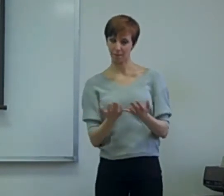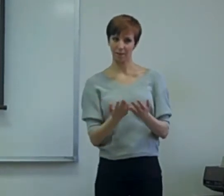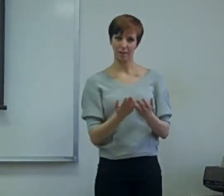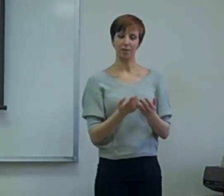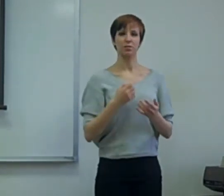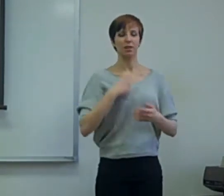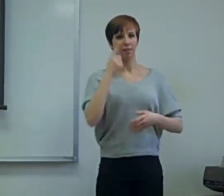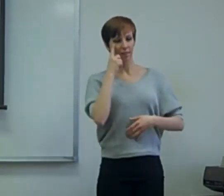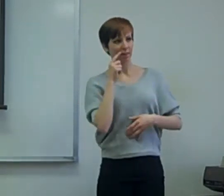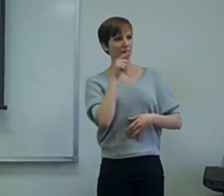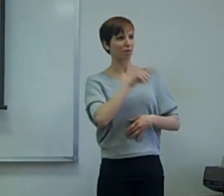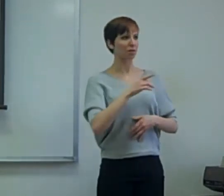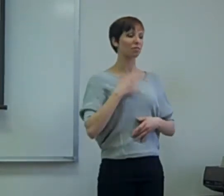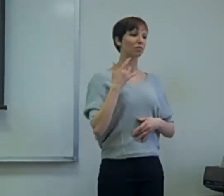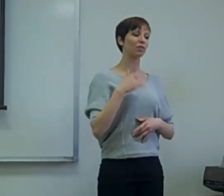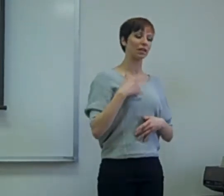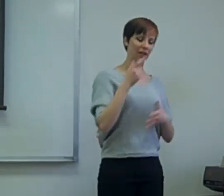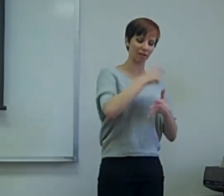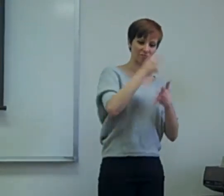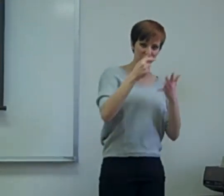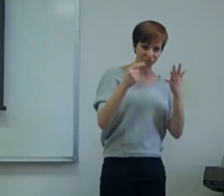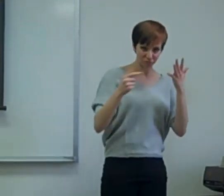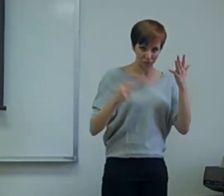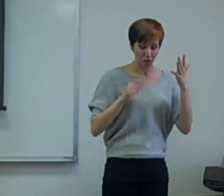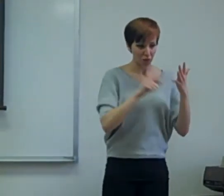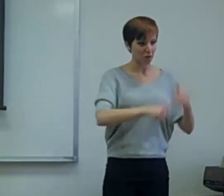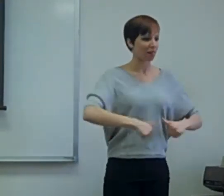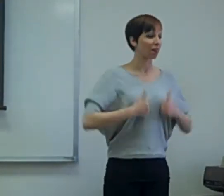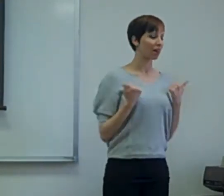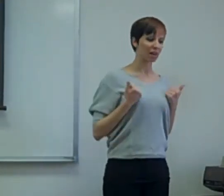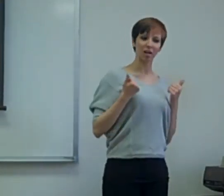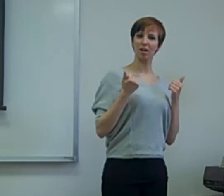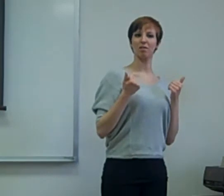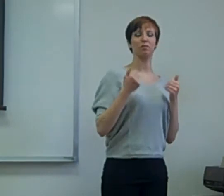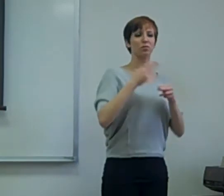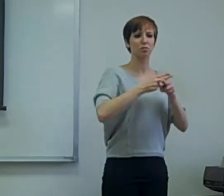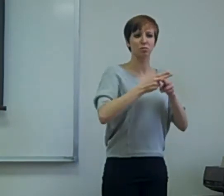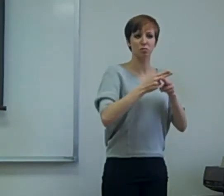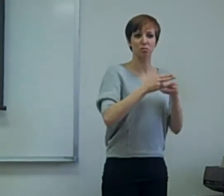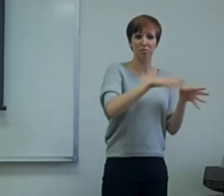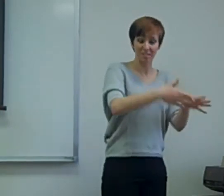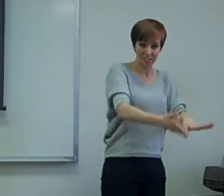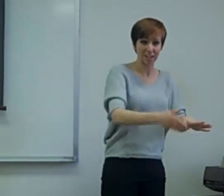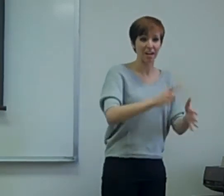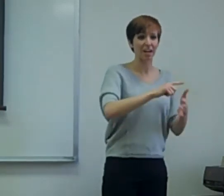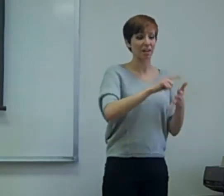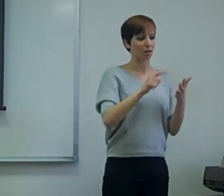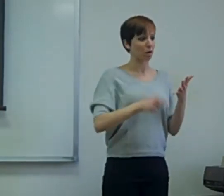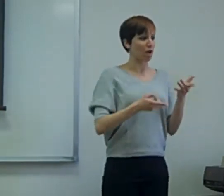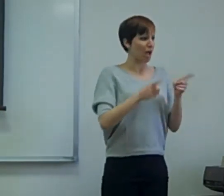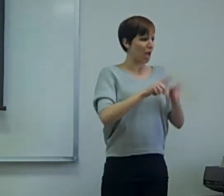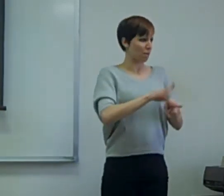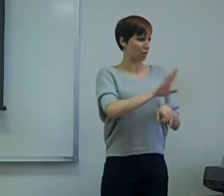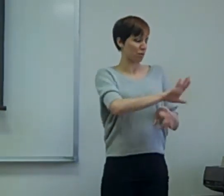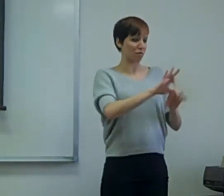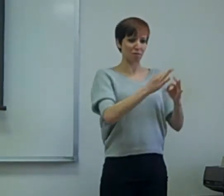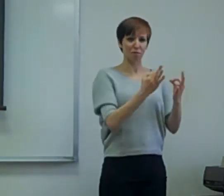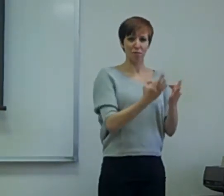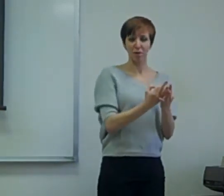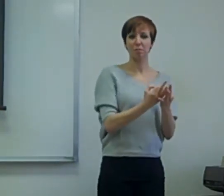feeling, because they know they're losing their life and preparing for that, then the people who survive will probably be sad, and they'll